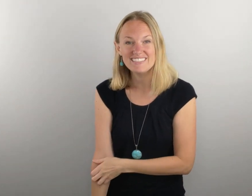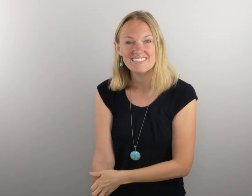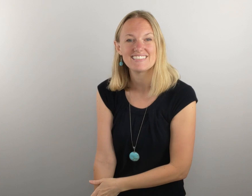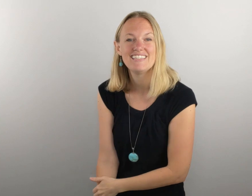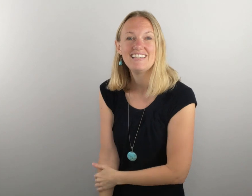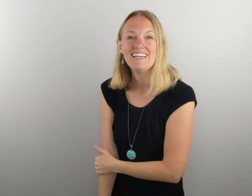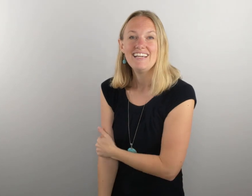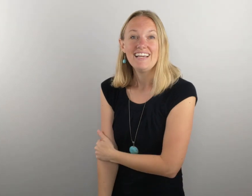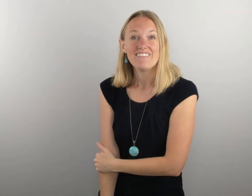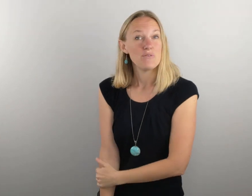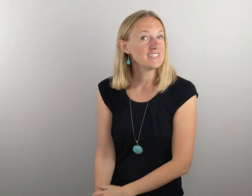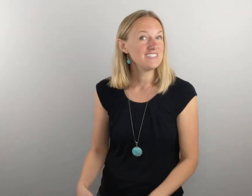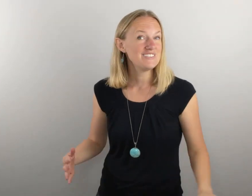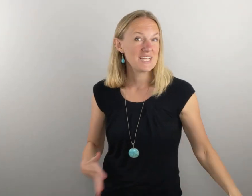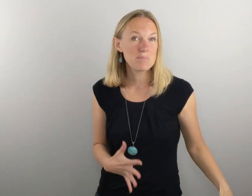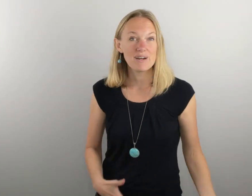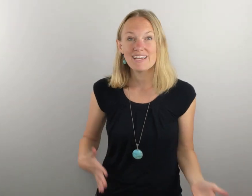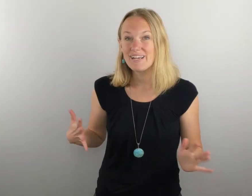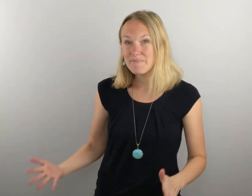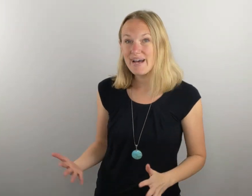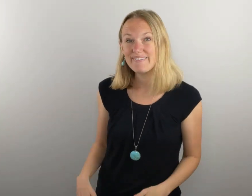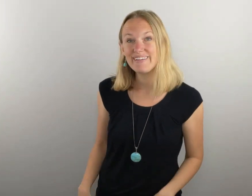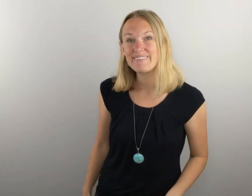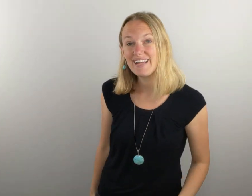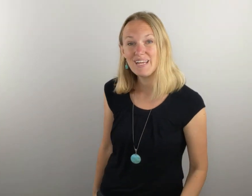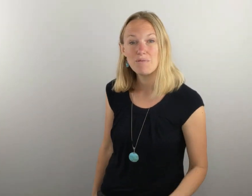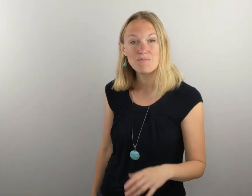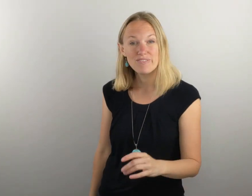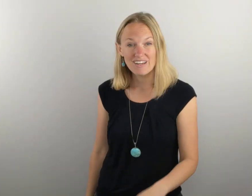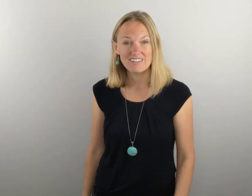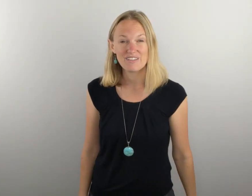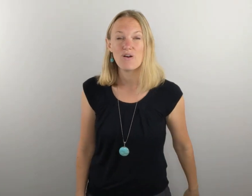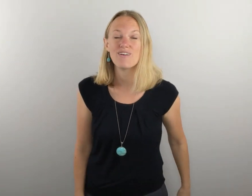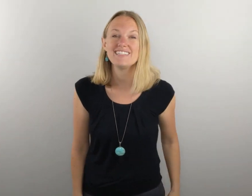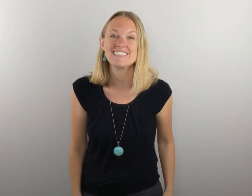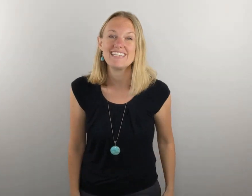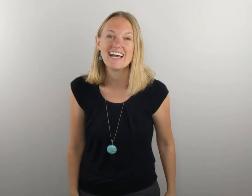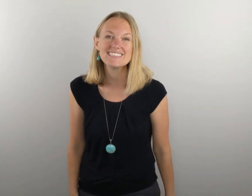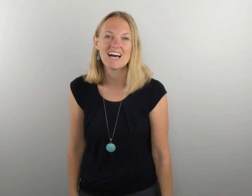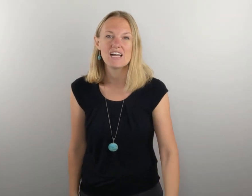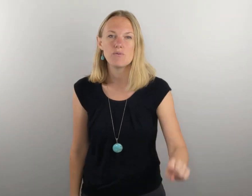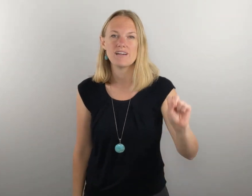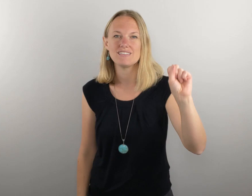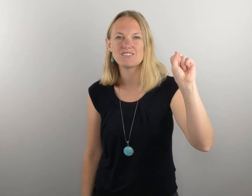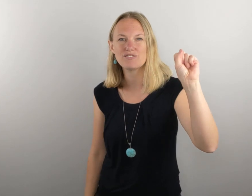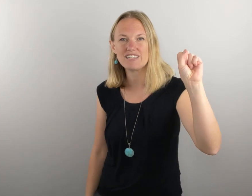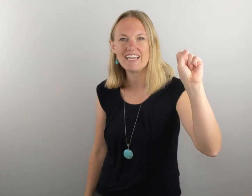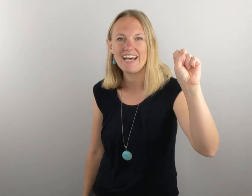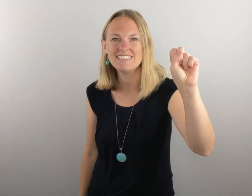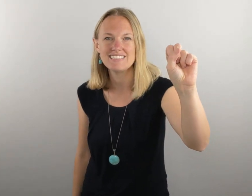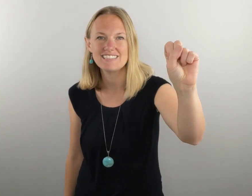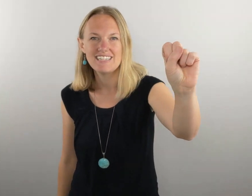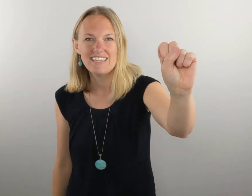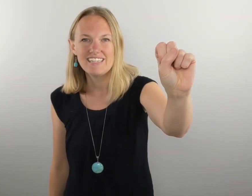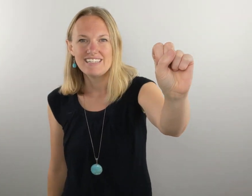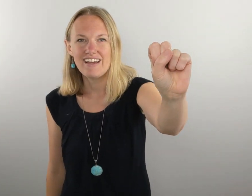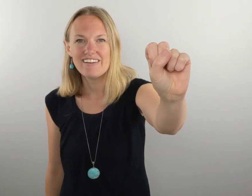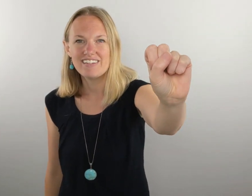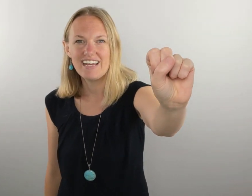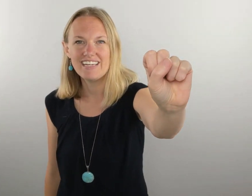chorus. If you want to, take a break and come back when you're ready, but moving on to the chorus, yes, I will. So for yes, you have your hand